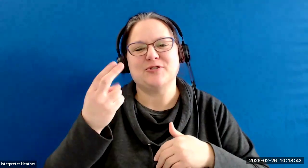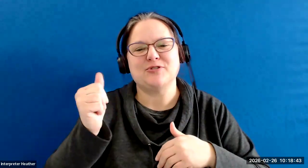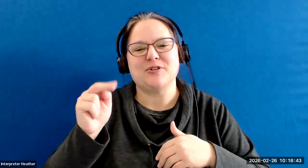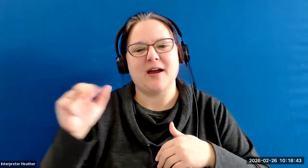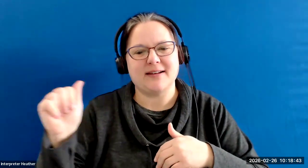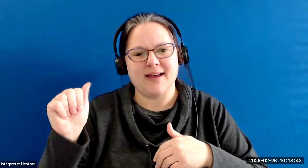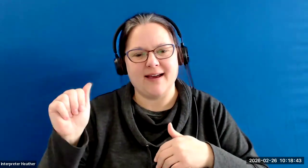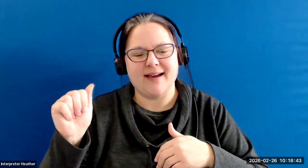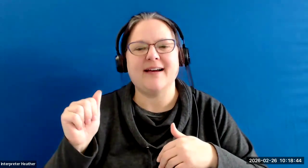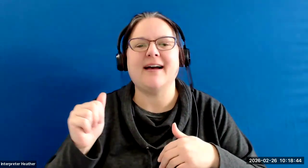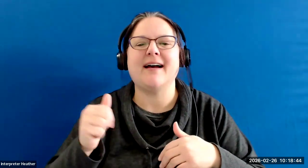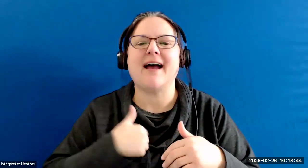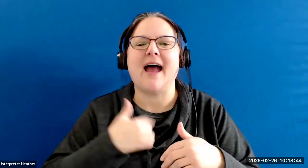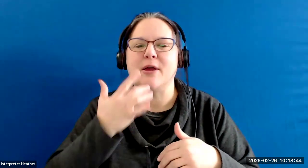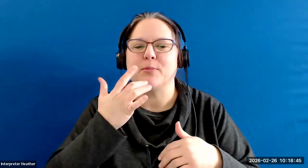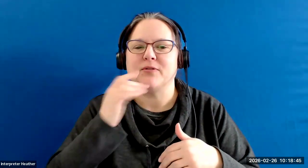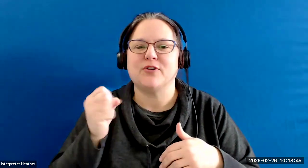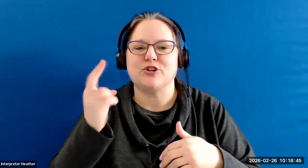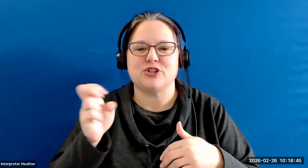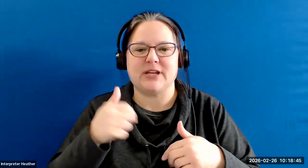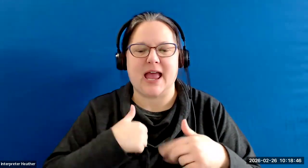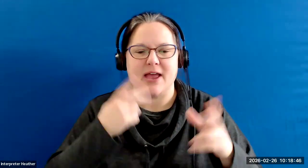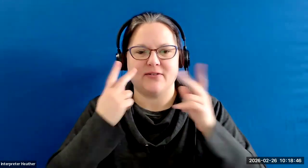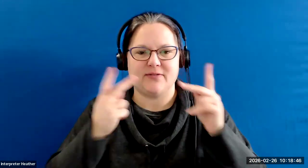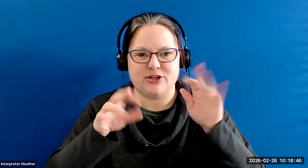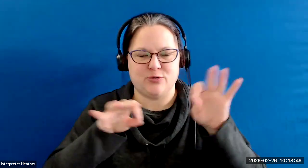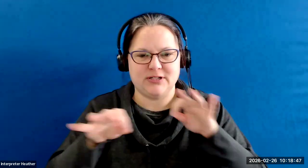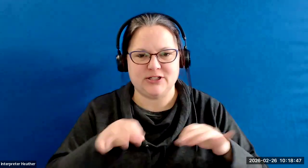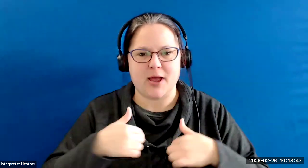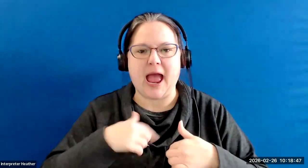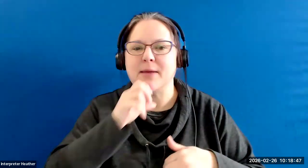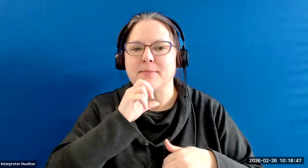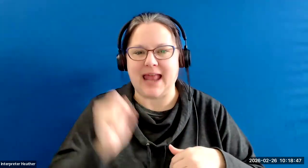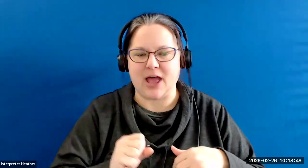they pronouns. Visual description, I am an elder